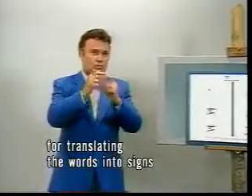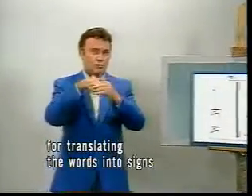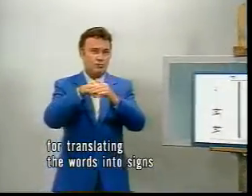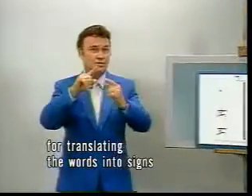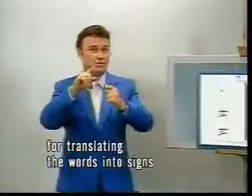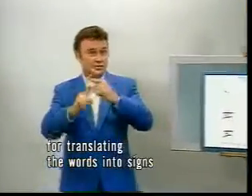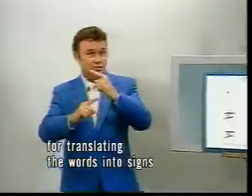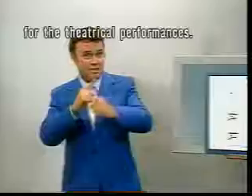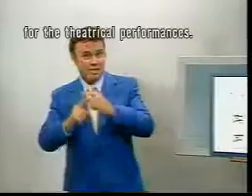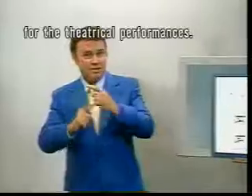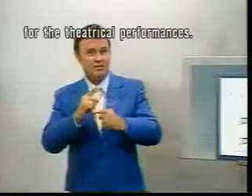signs